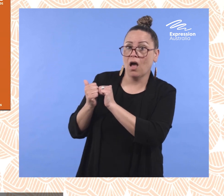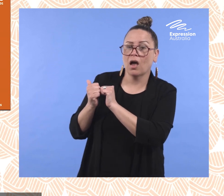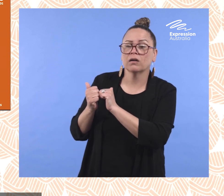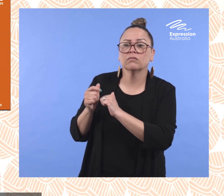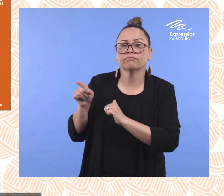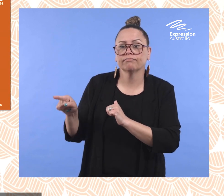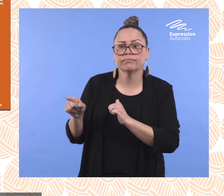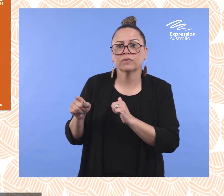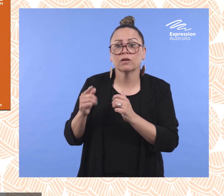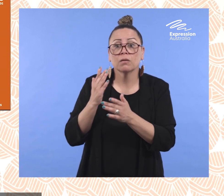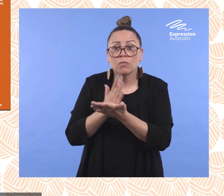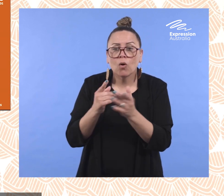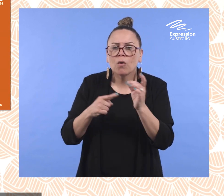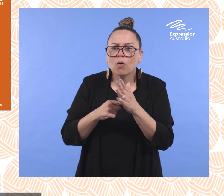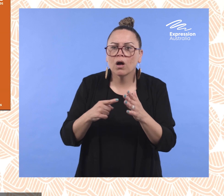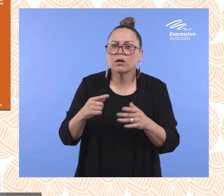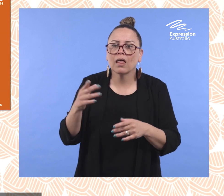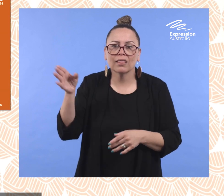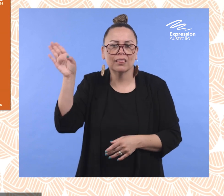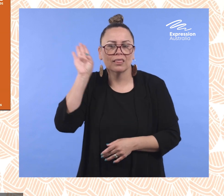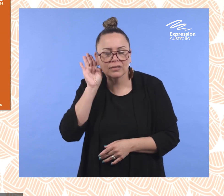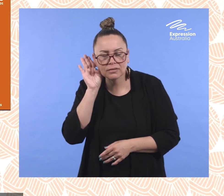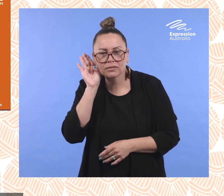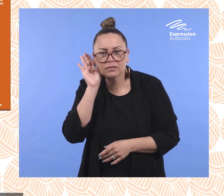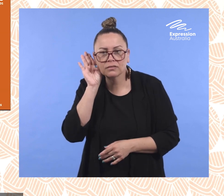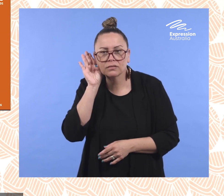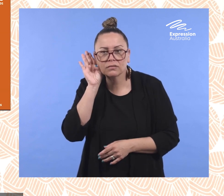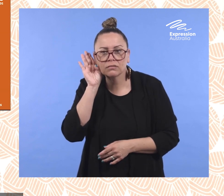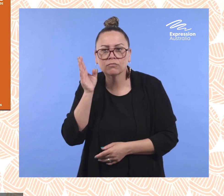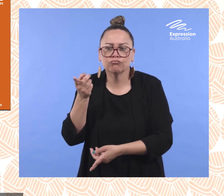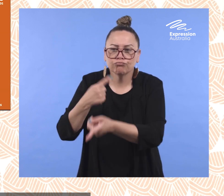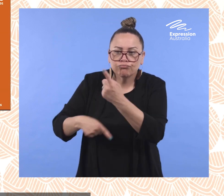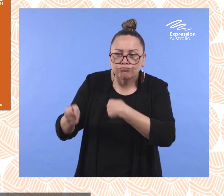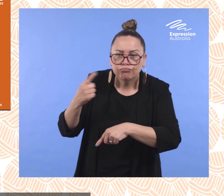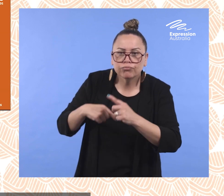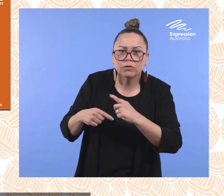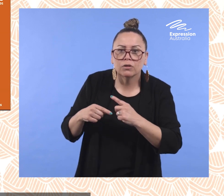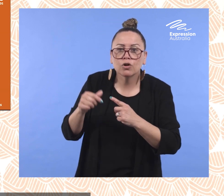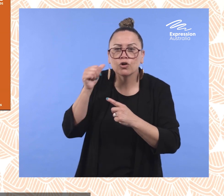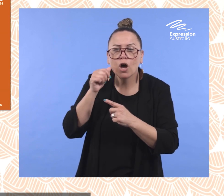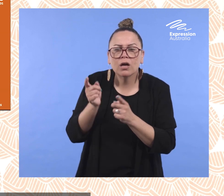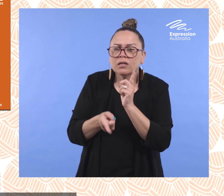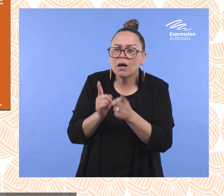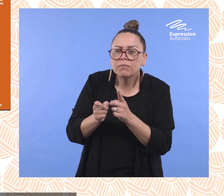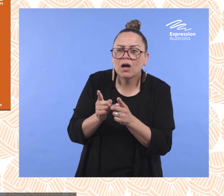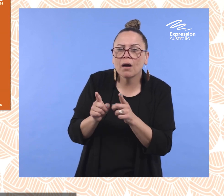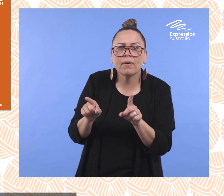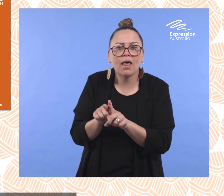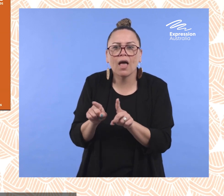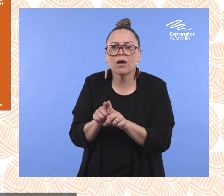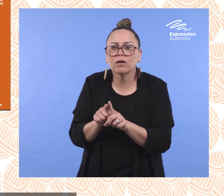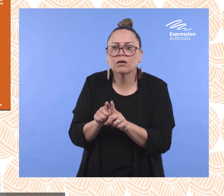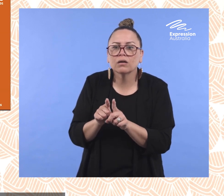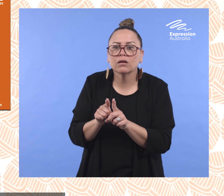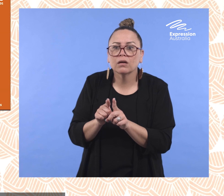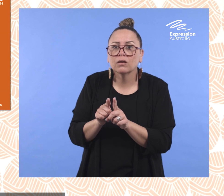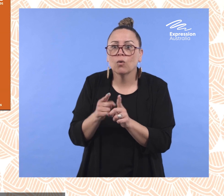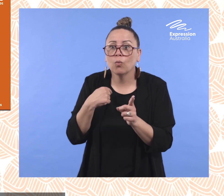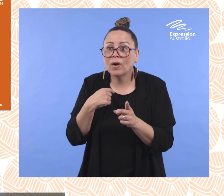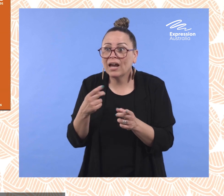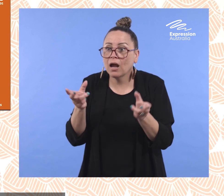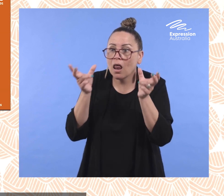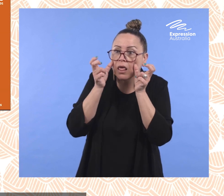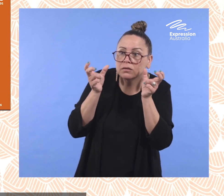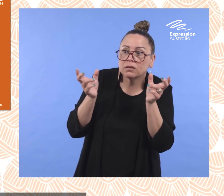most important thing I want to do is listening. We say, you know, these things on the side of our heads are the most important things in our